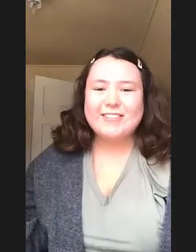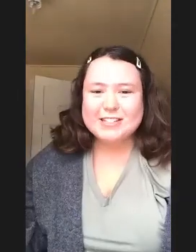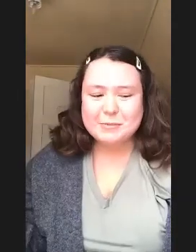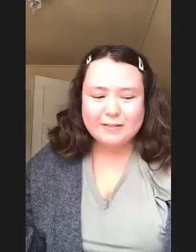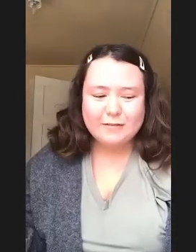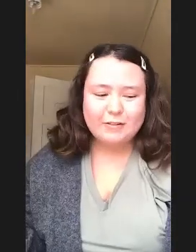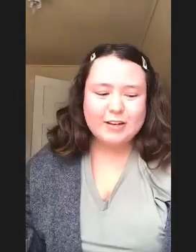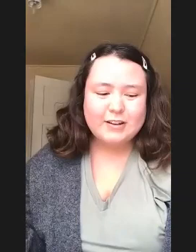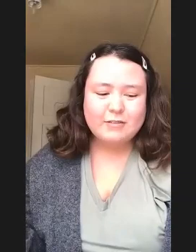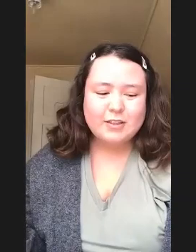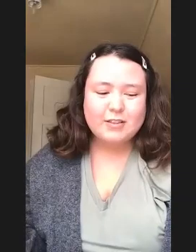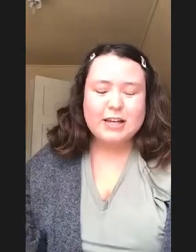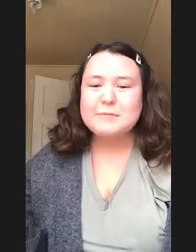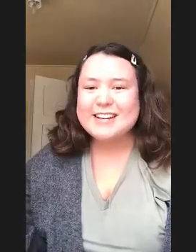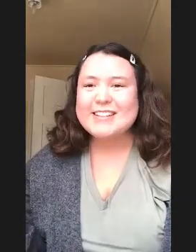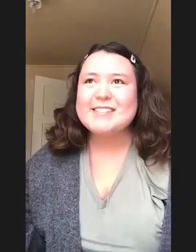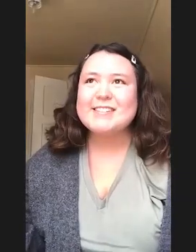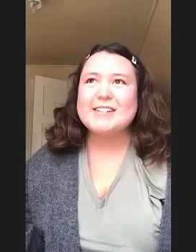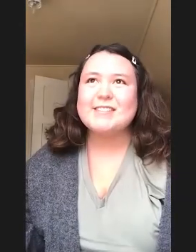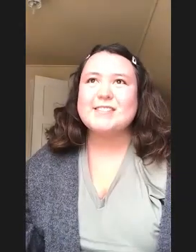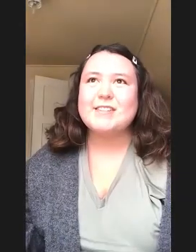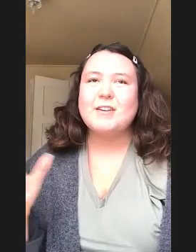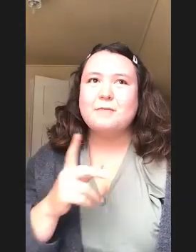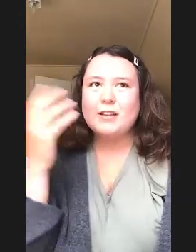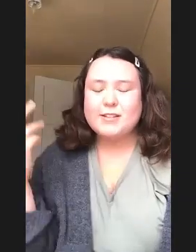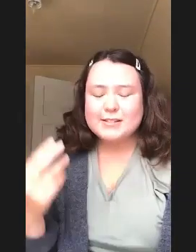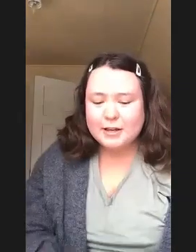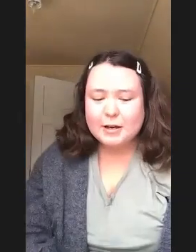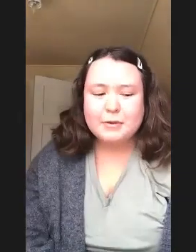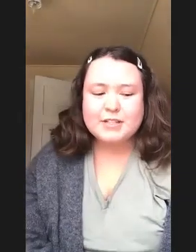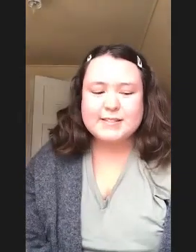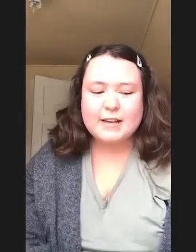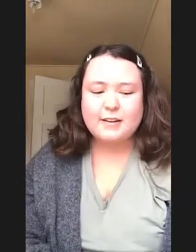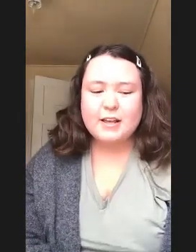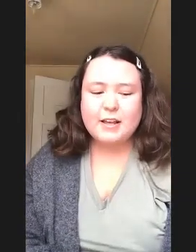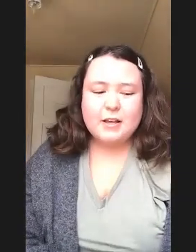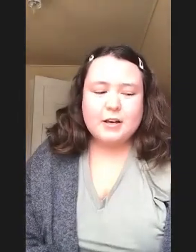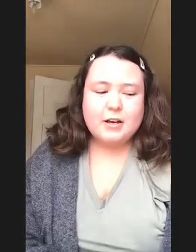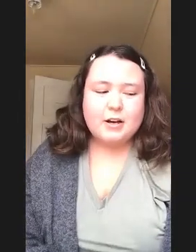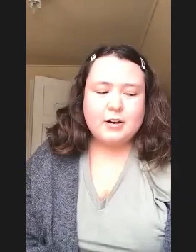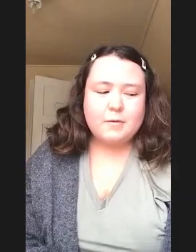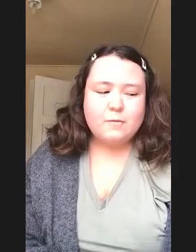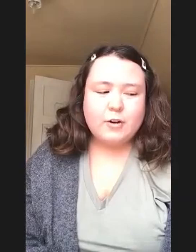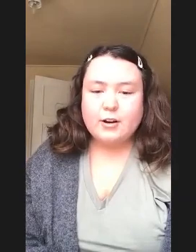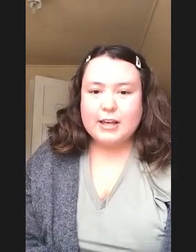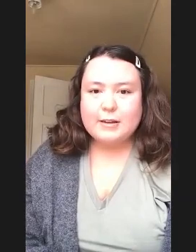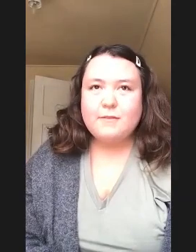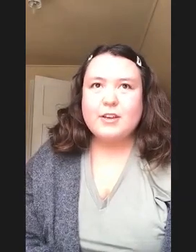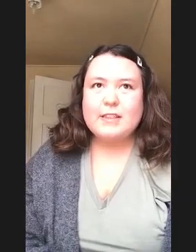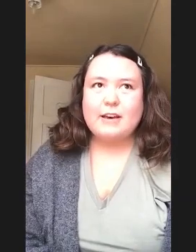is pretty fluid with name signs because you can really just make up a sign for your name, and that will